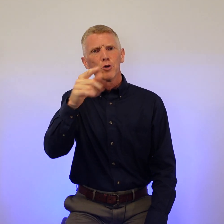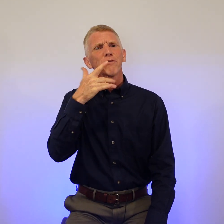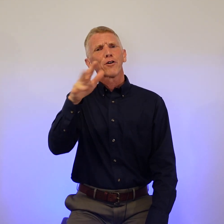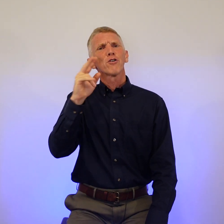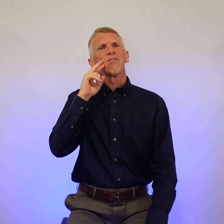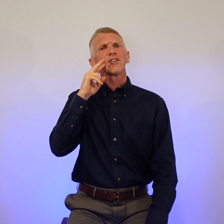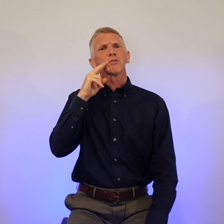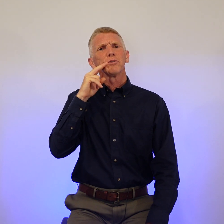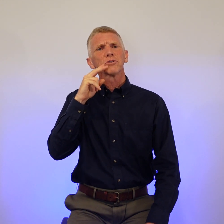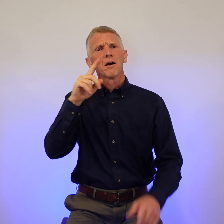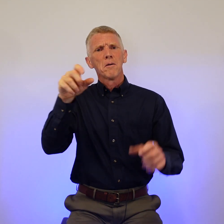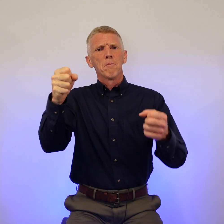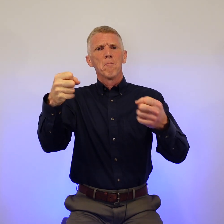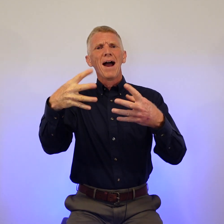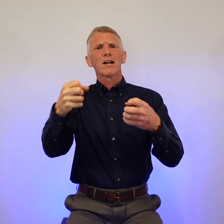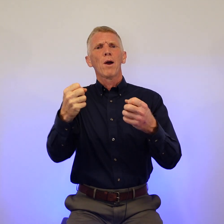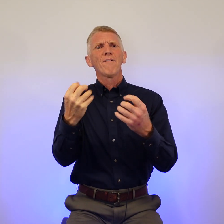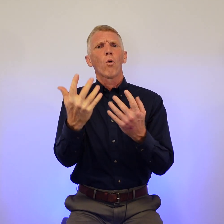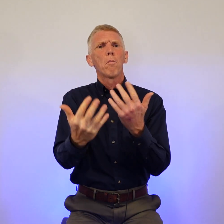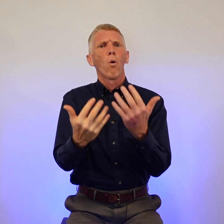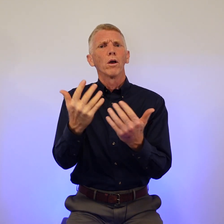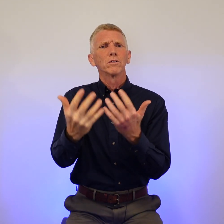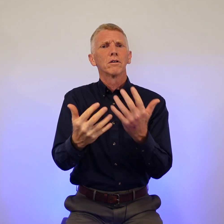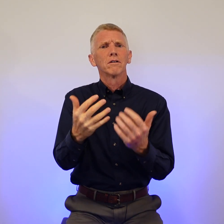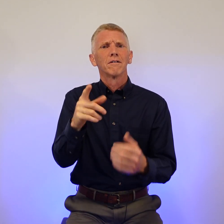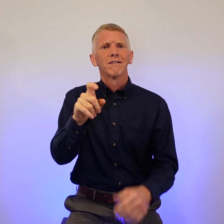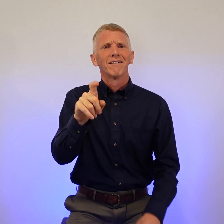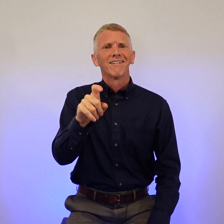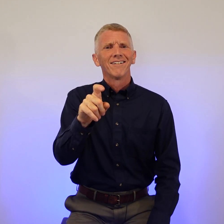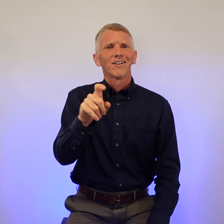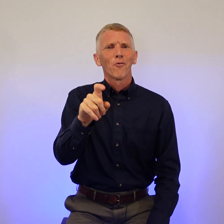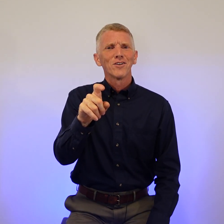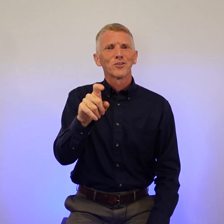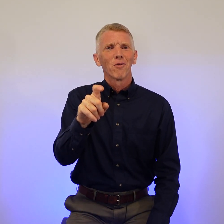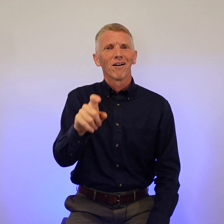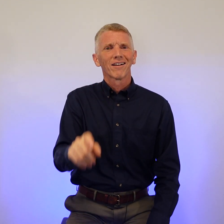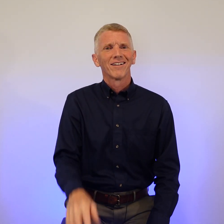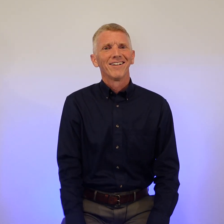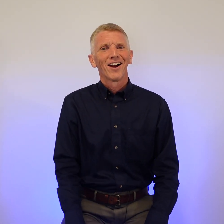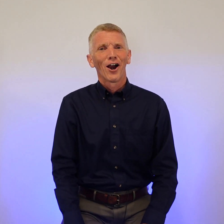prefer your vegetables microwaved or boiled? Question mark. All